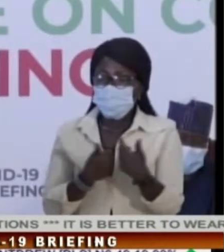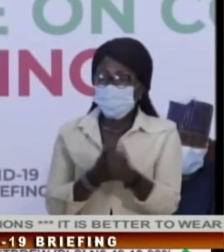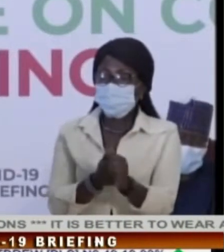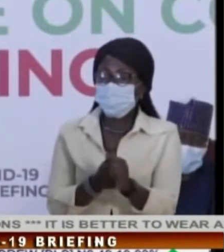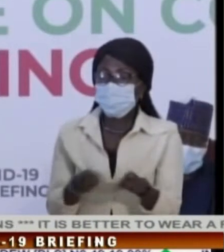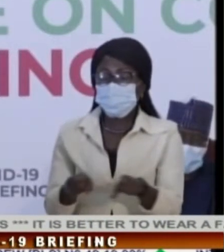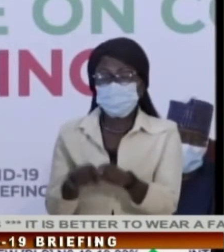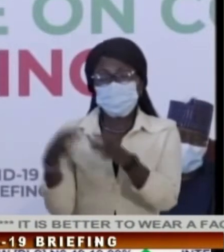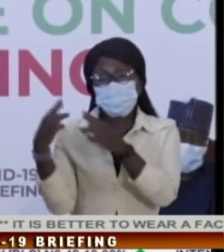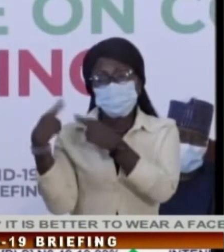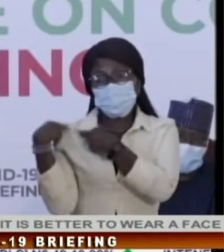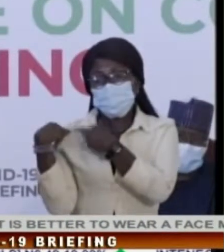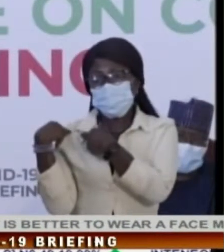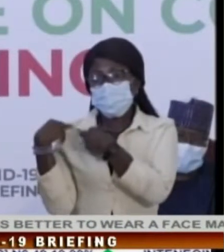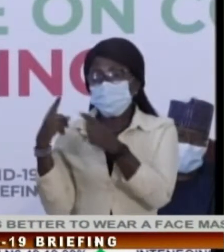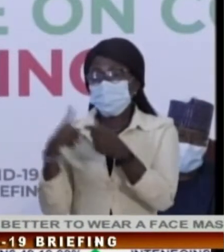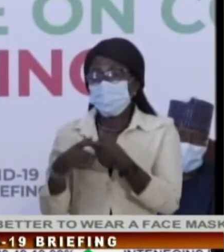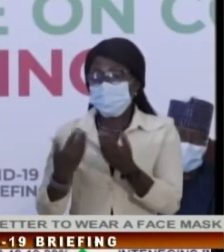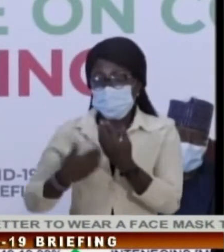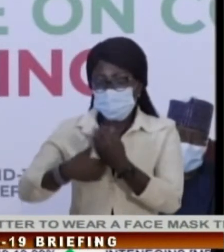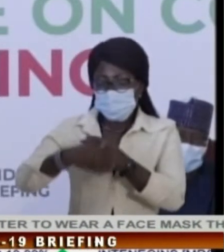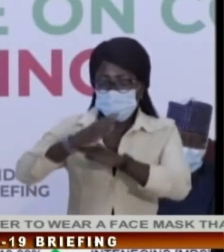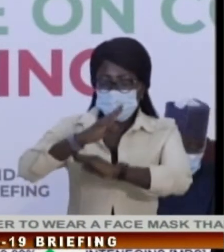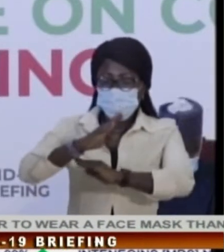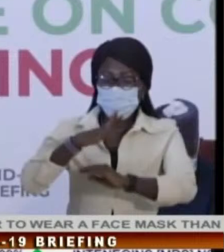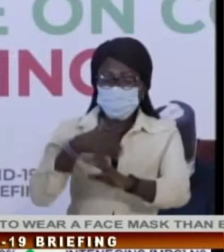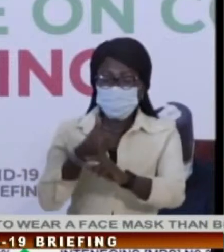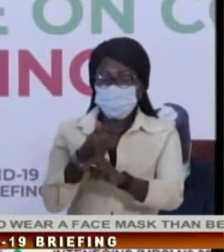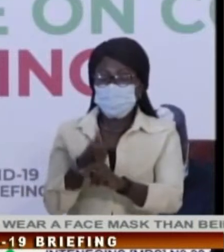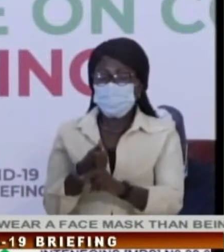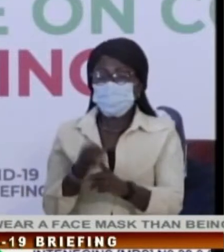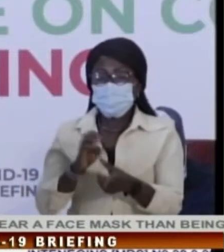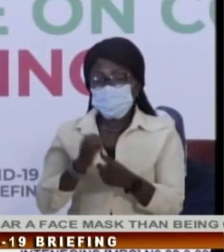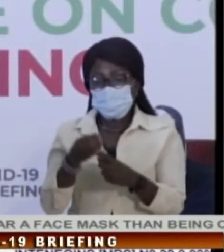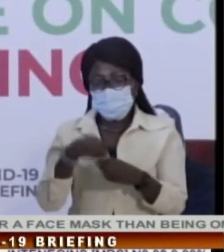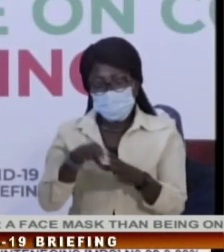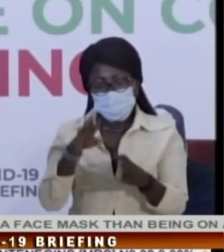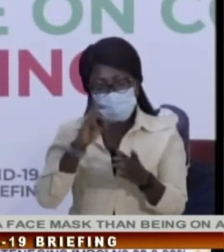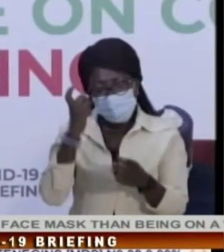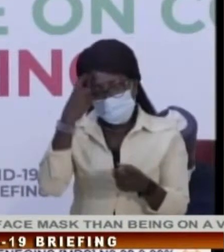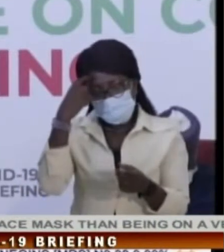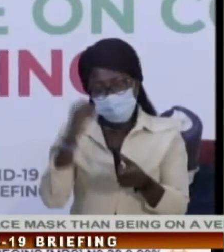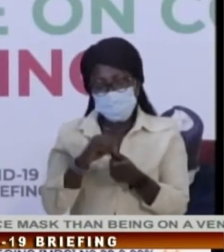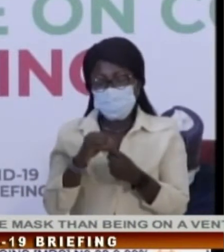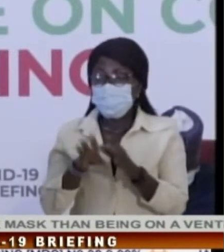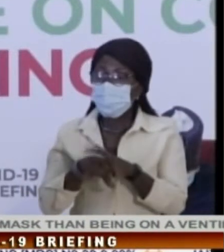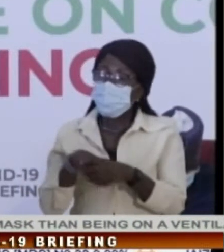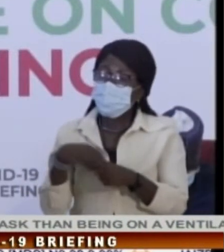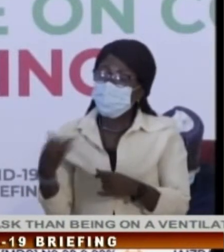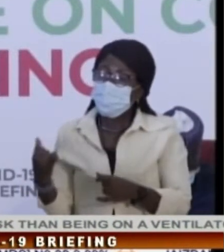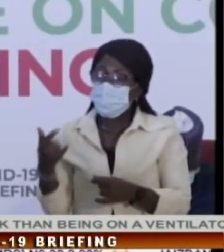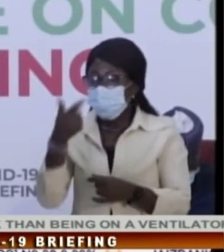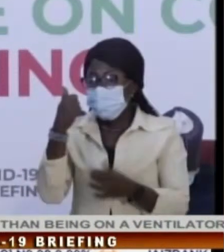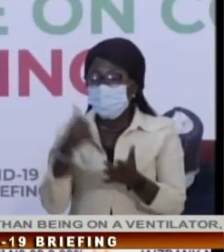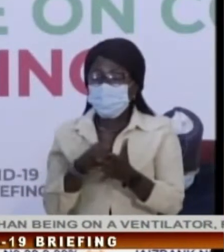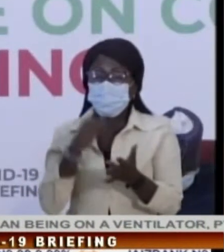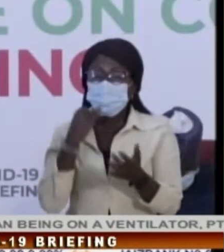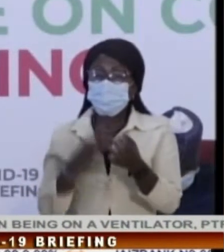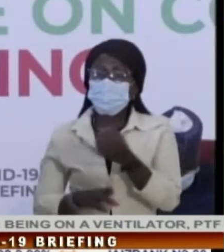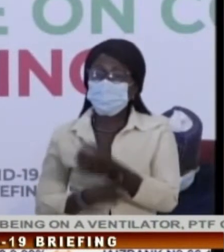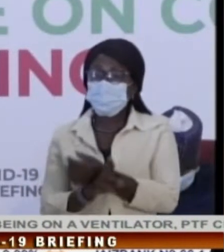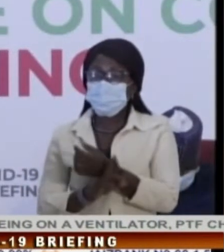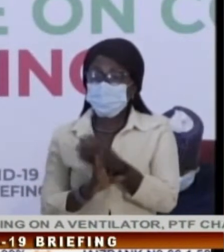responsibility, whether we are in government or we are outside government, because it's still a risk